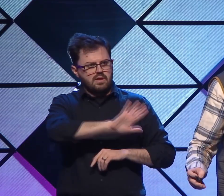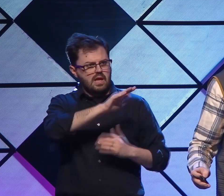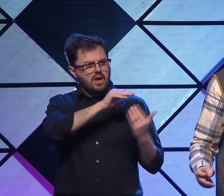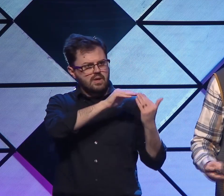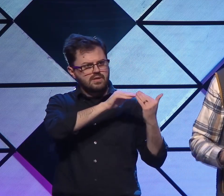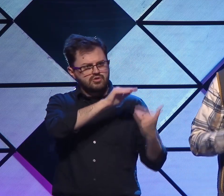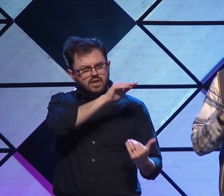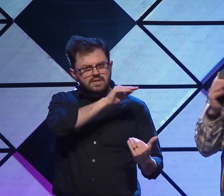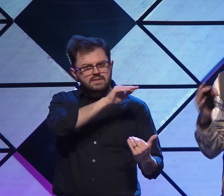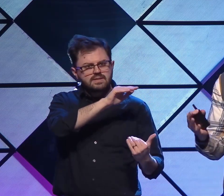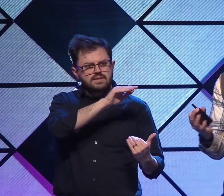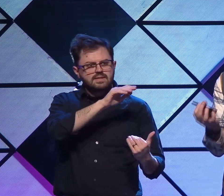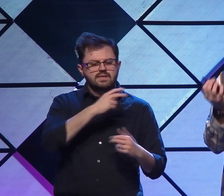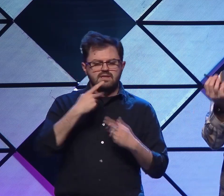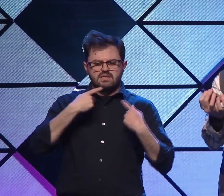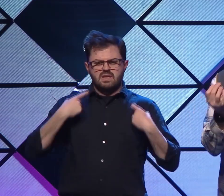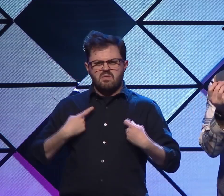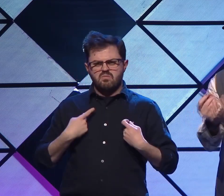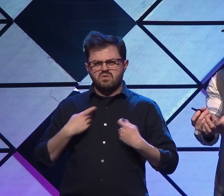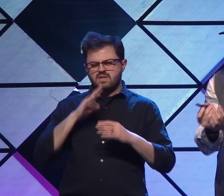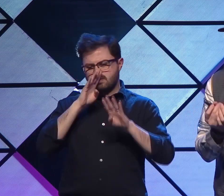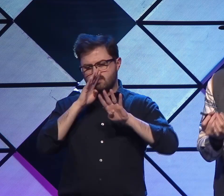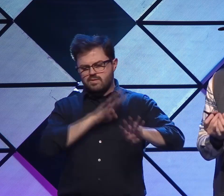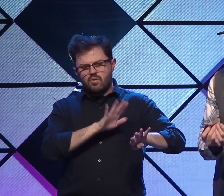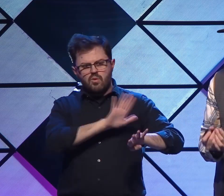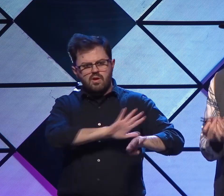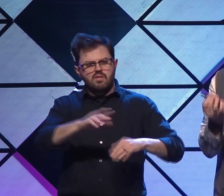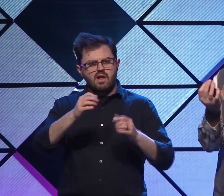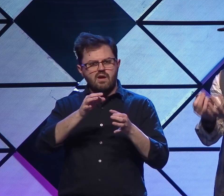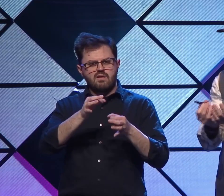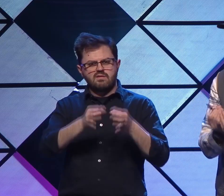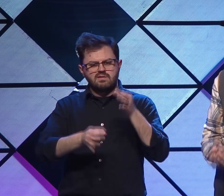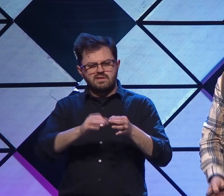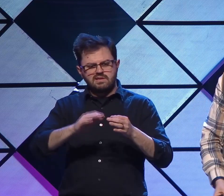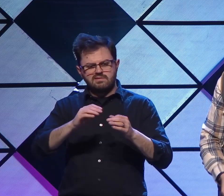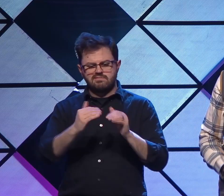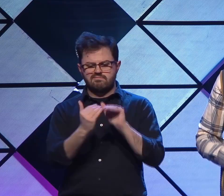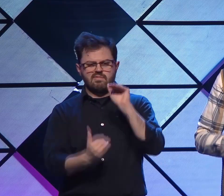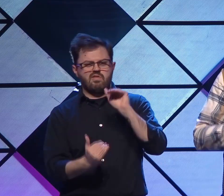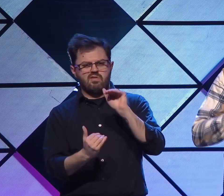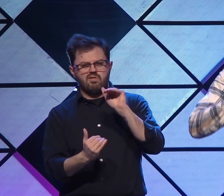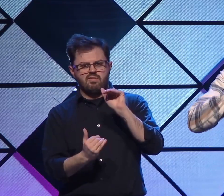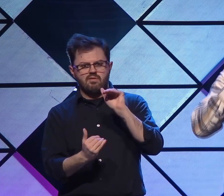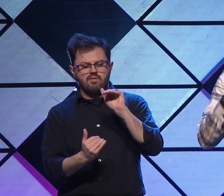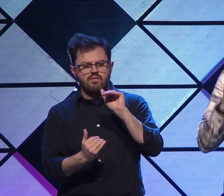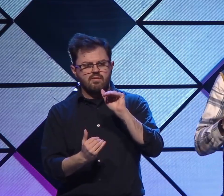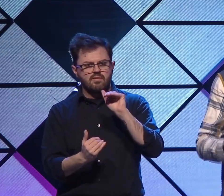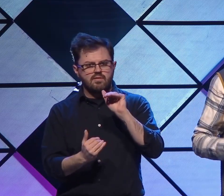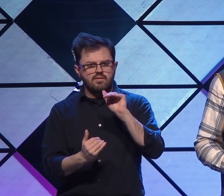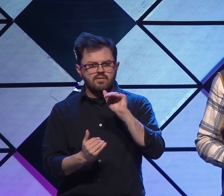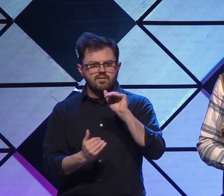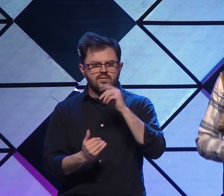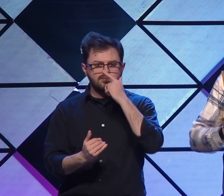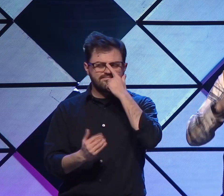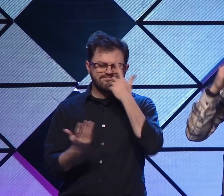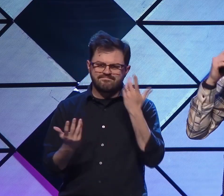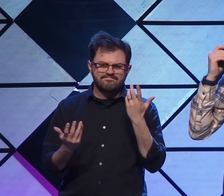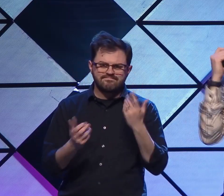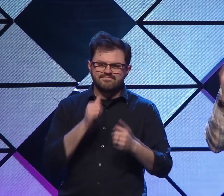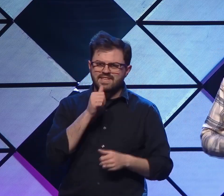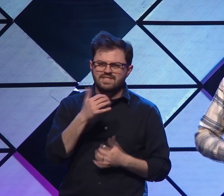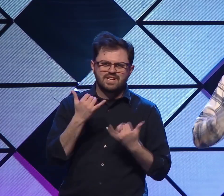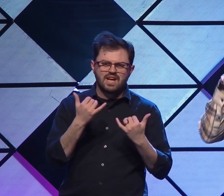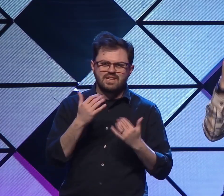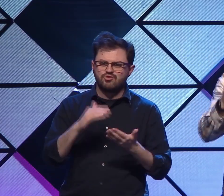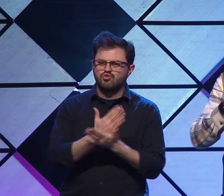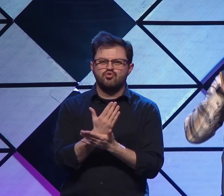the religious leaders to the injustice of the actual system that was meant to help people. But this is nothing new because it happens